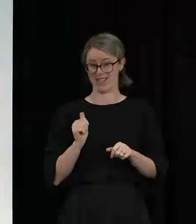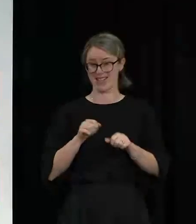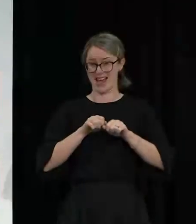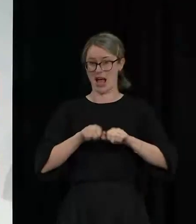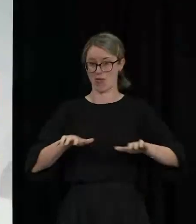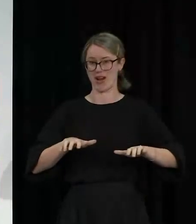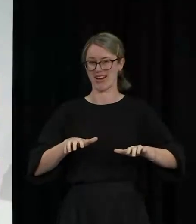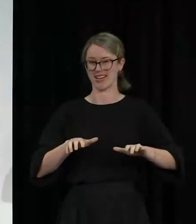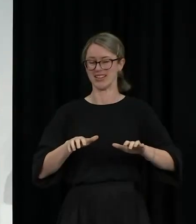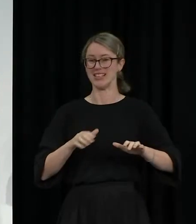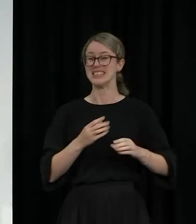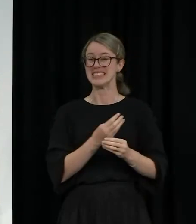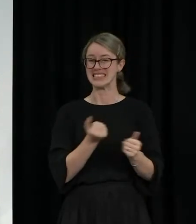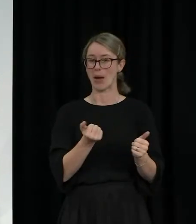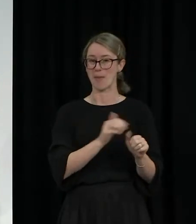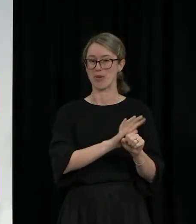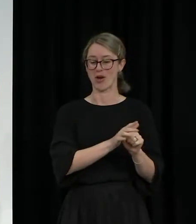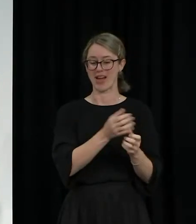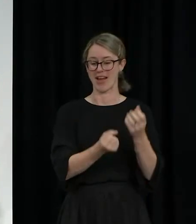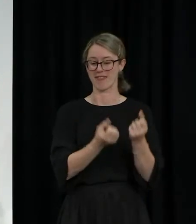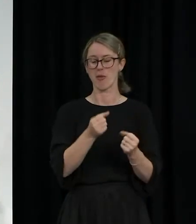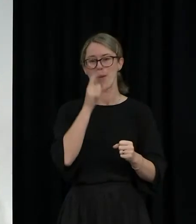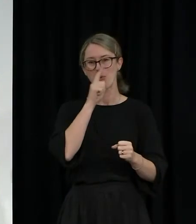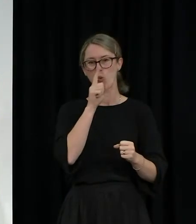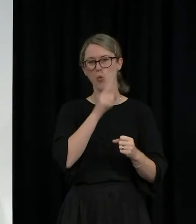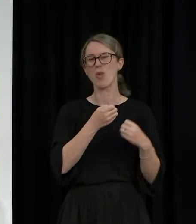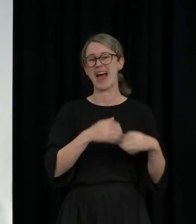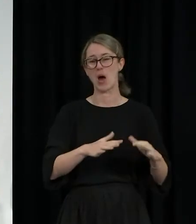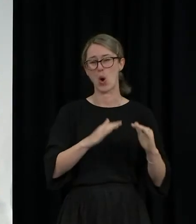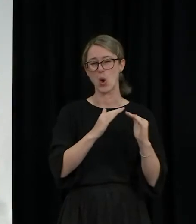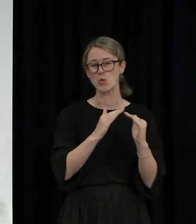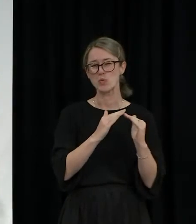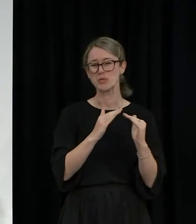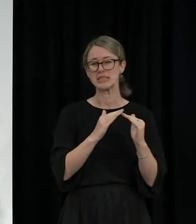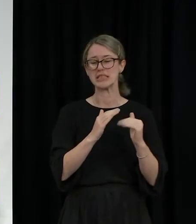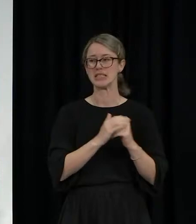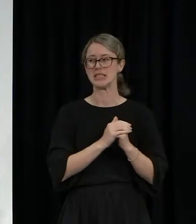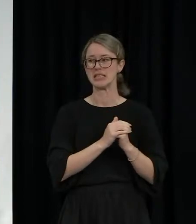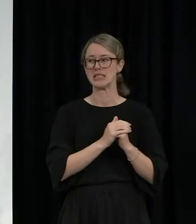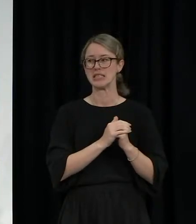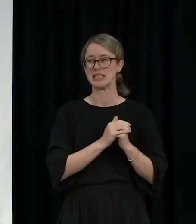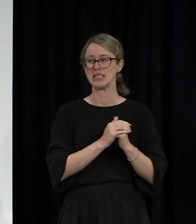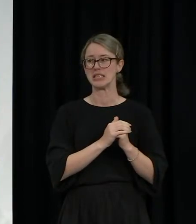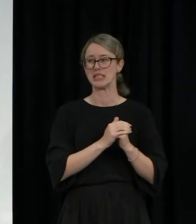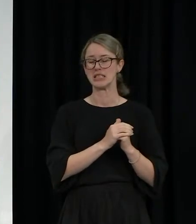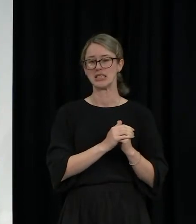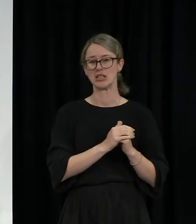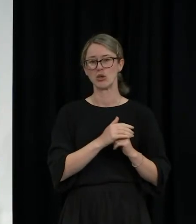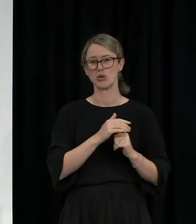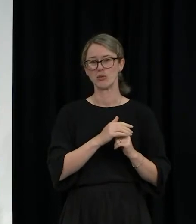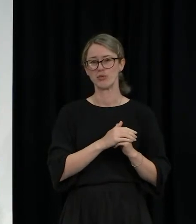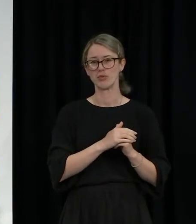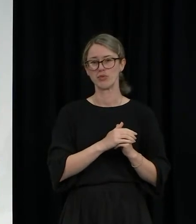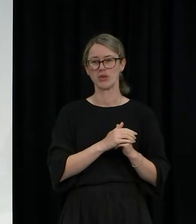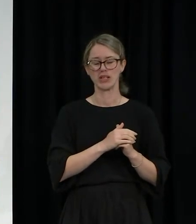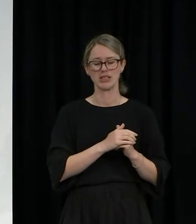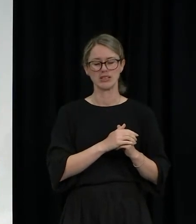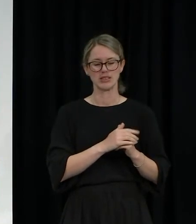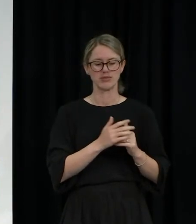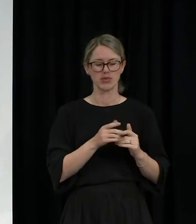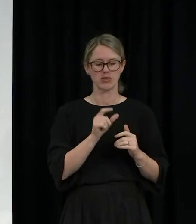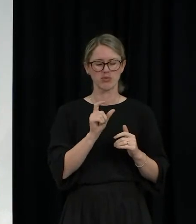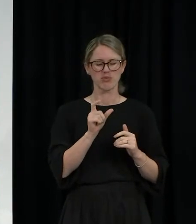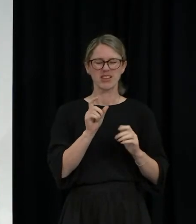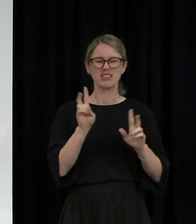outbreak from people who don't have stable housing situations. I think it's important not to misuse the word transitional housing because that's got a